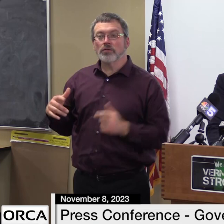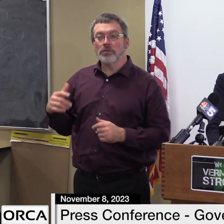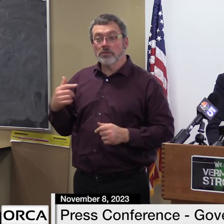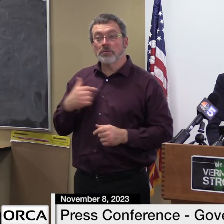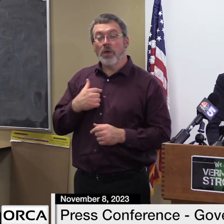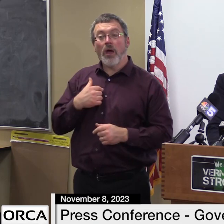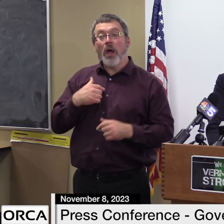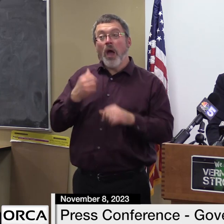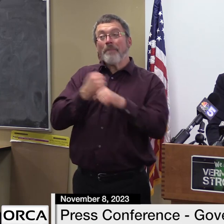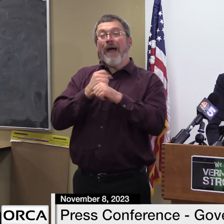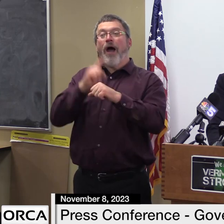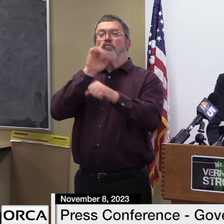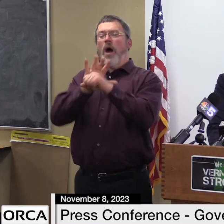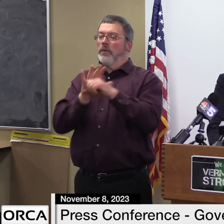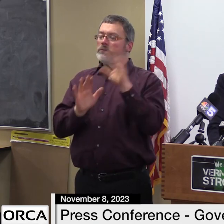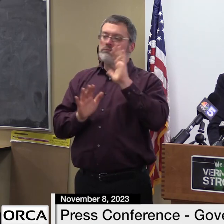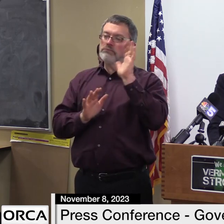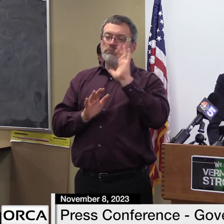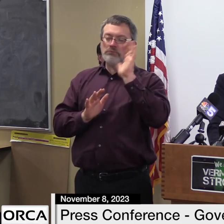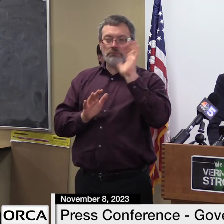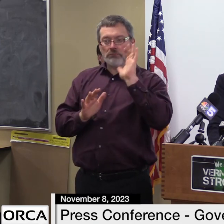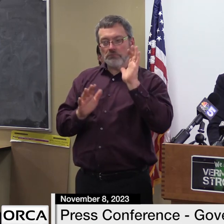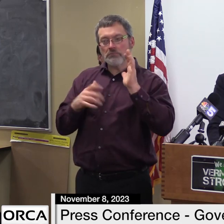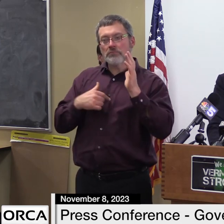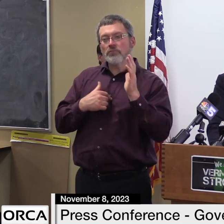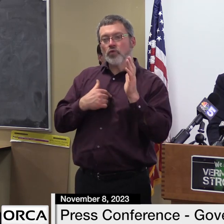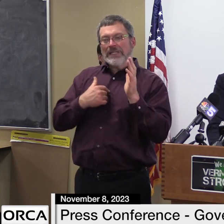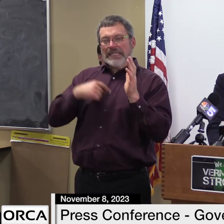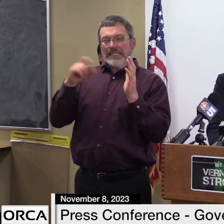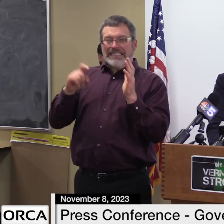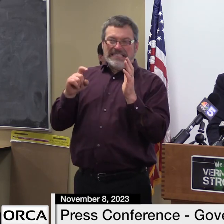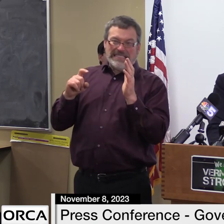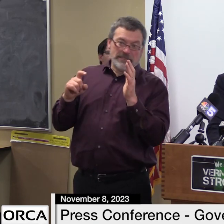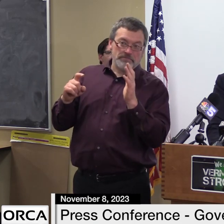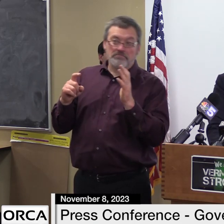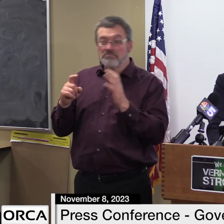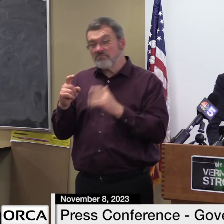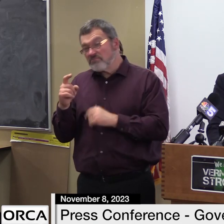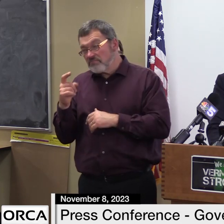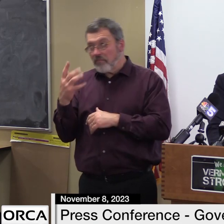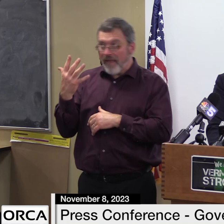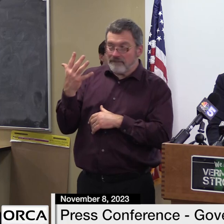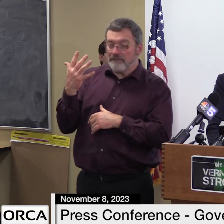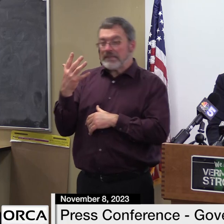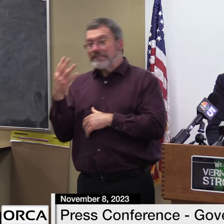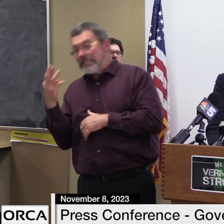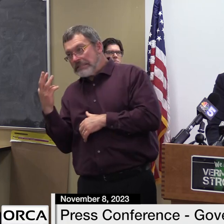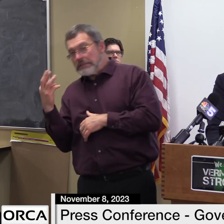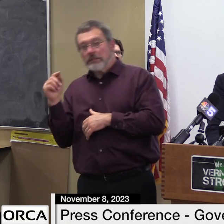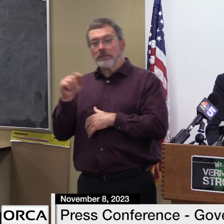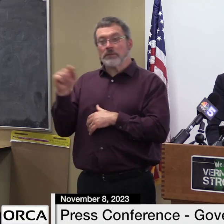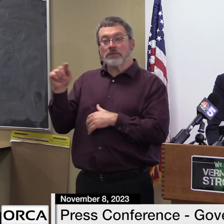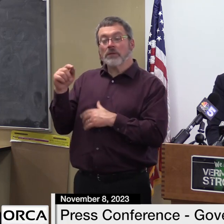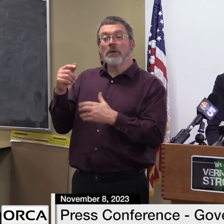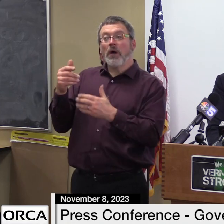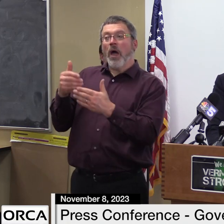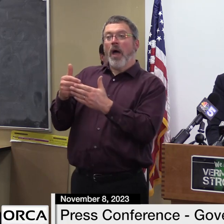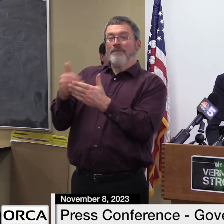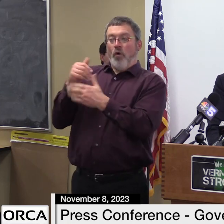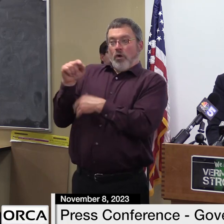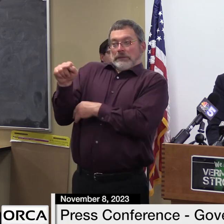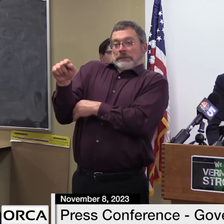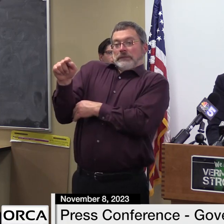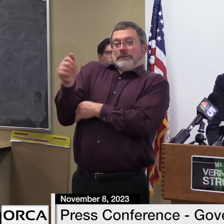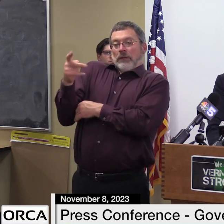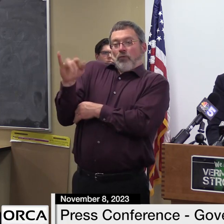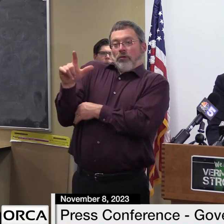up shelters in five or six communities by April 1st, but we're pretty optimistic about it, and it's going to take community support to